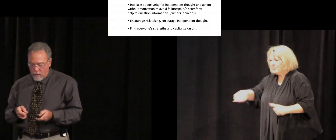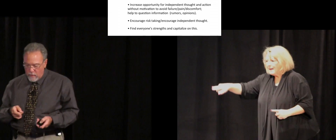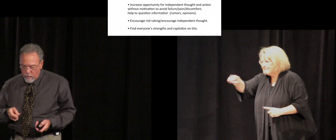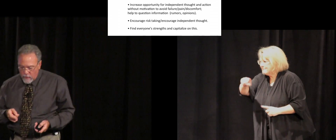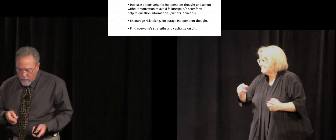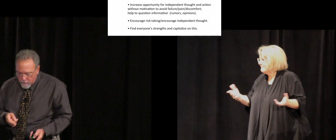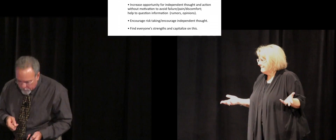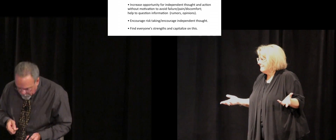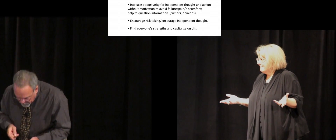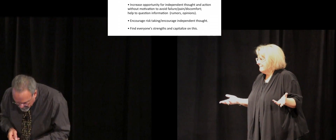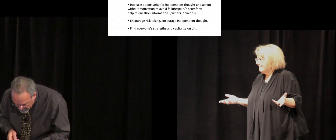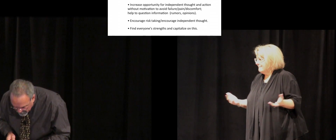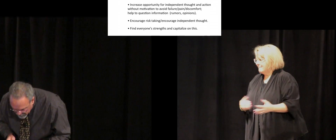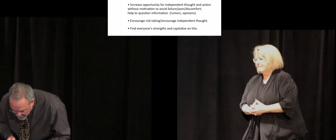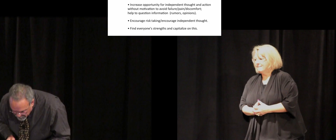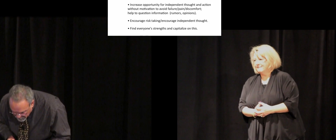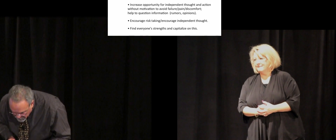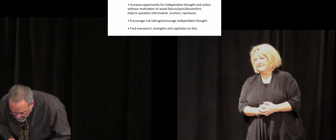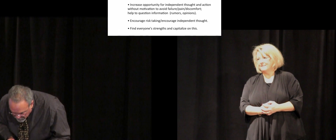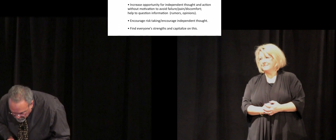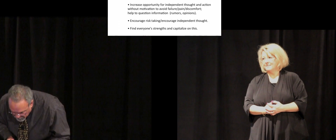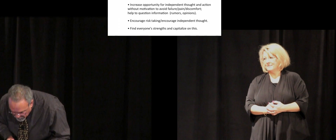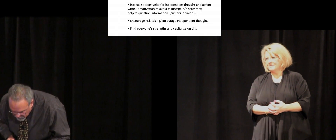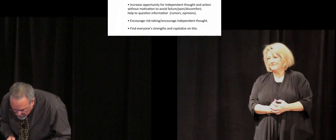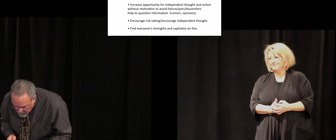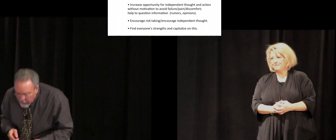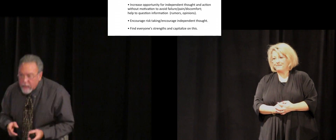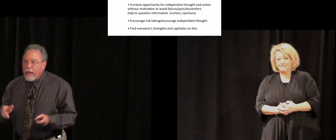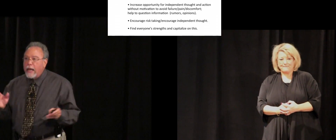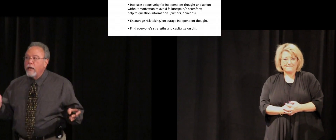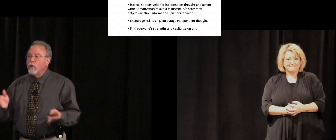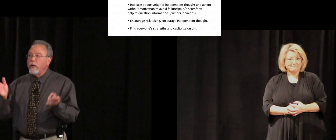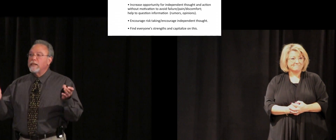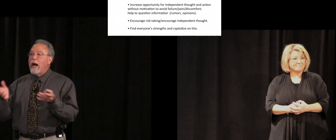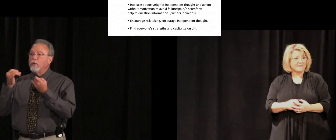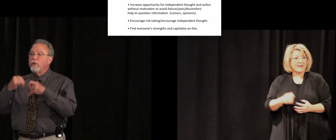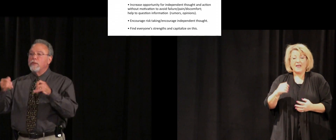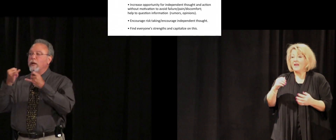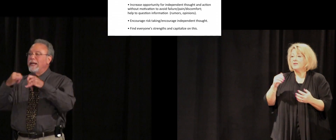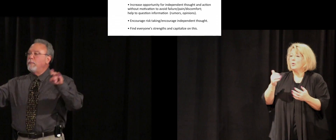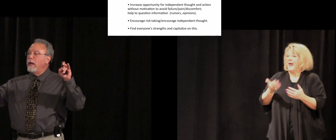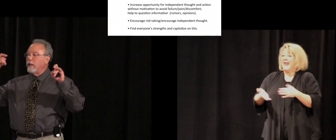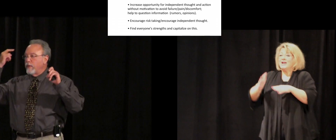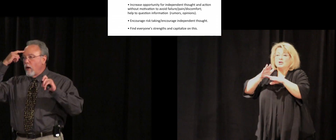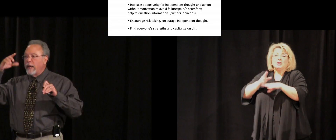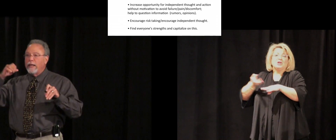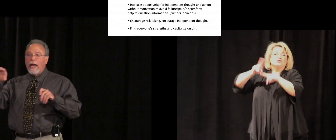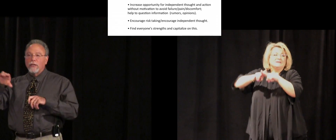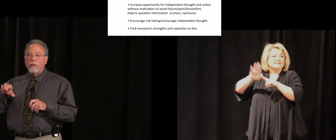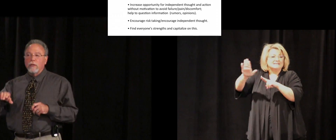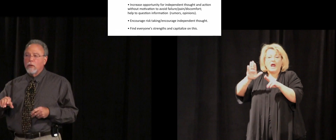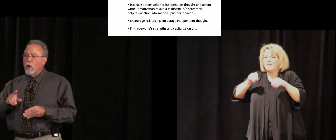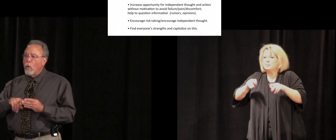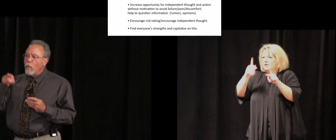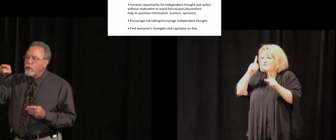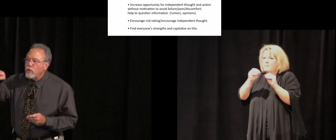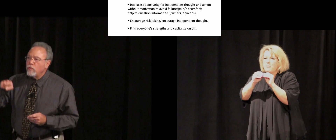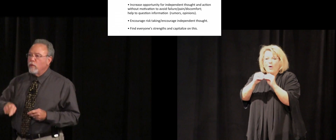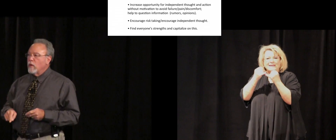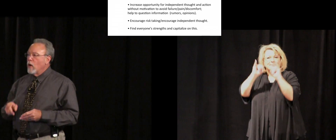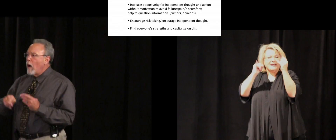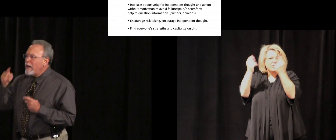everything. Expand the system. Pull in the family. If the family's not